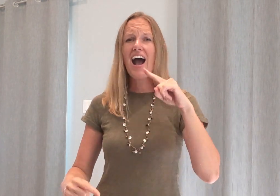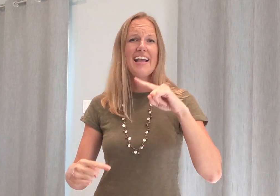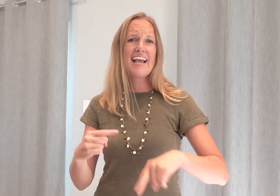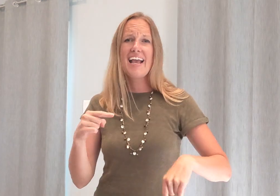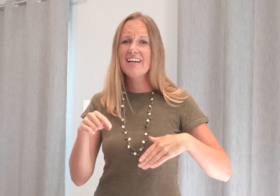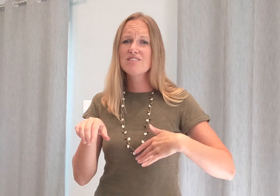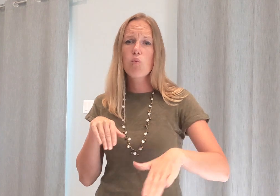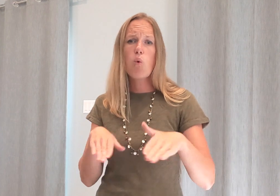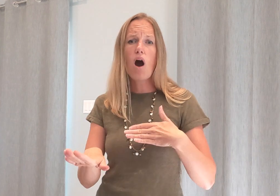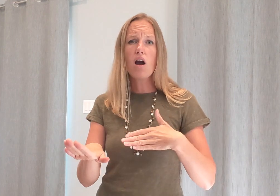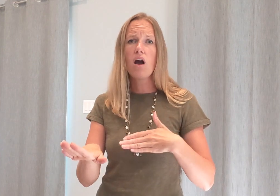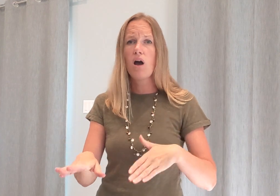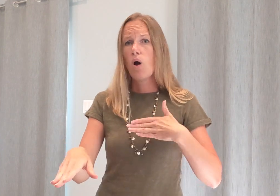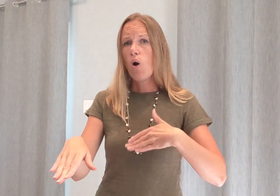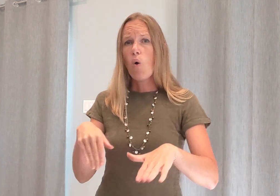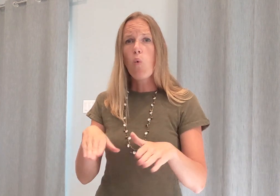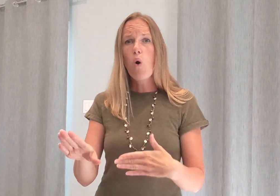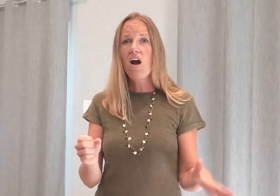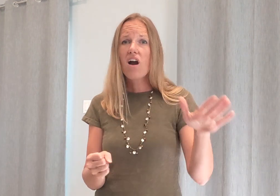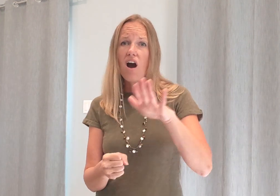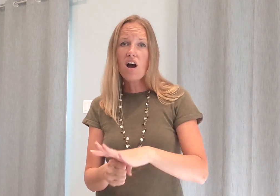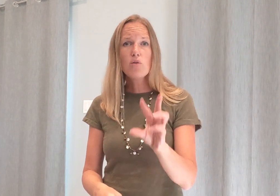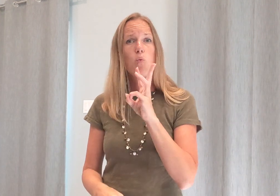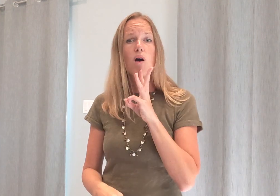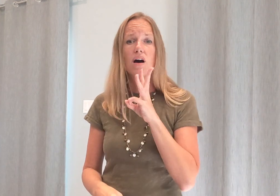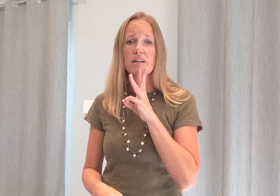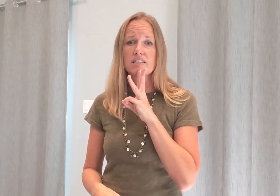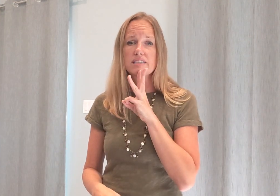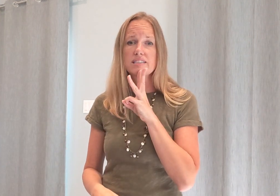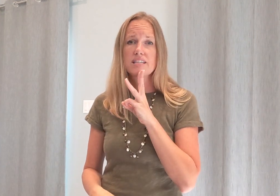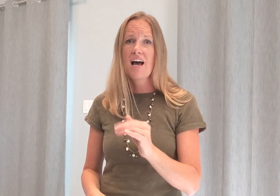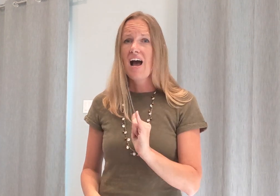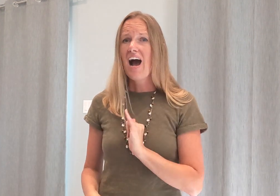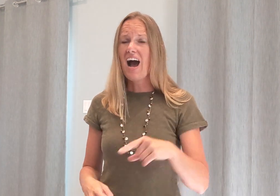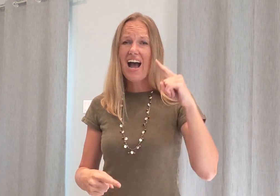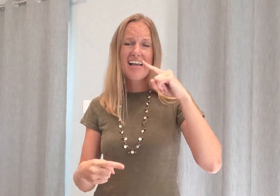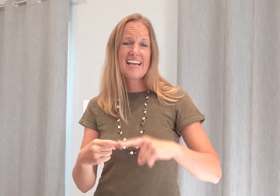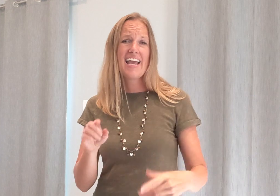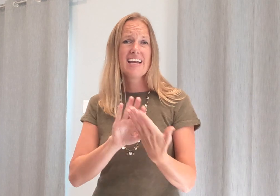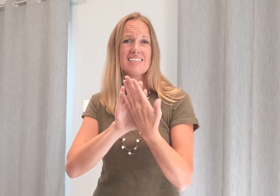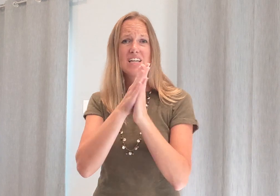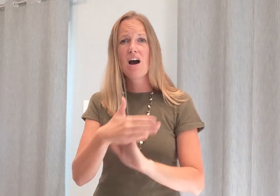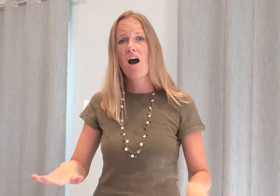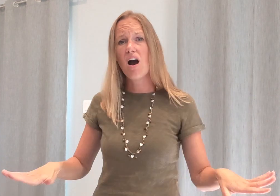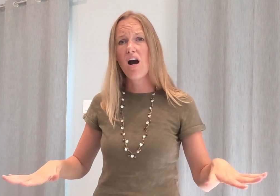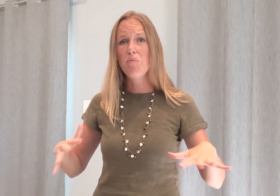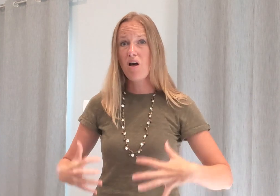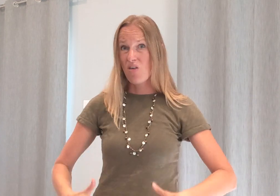I can't walk on waters. I can't calm